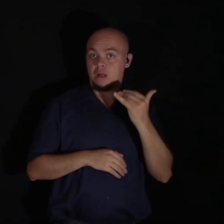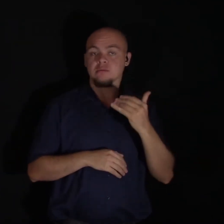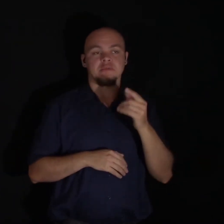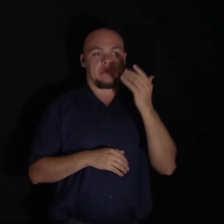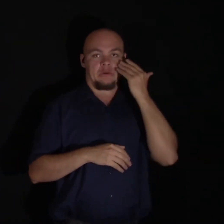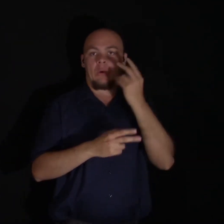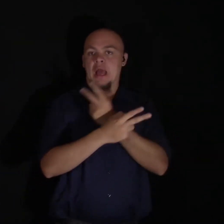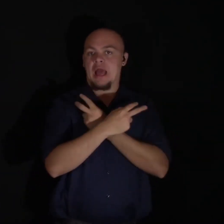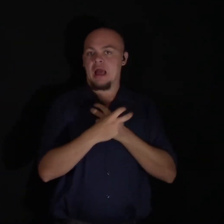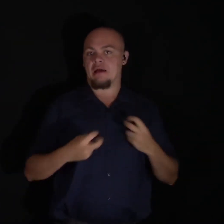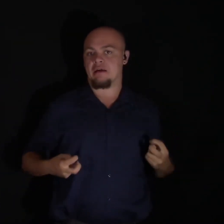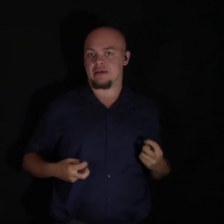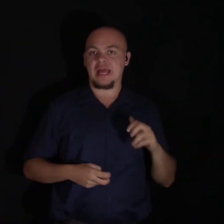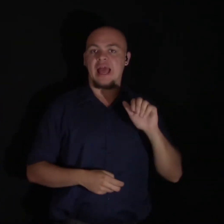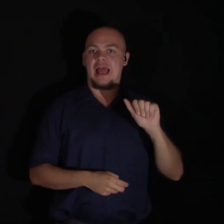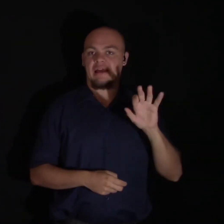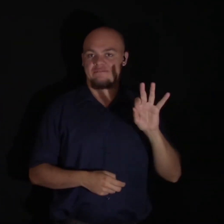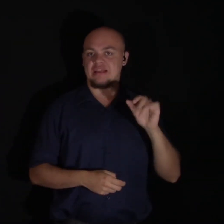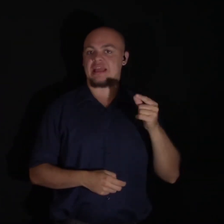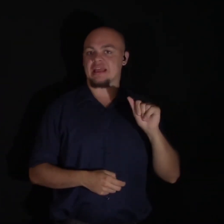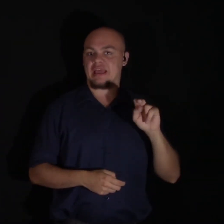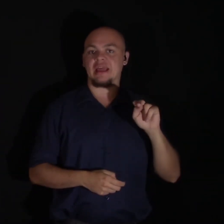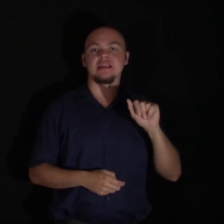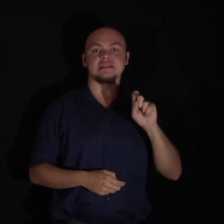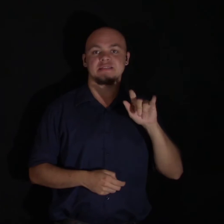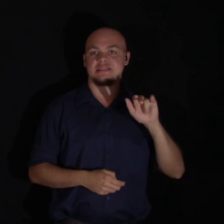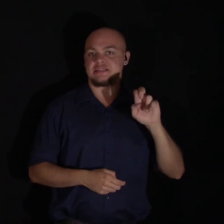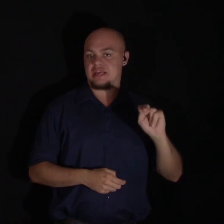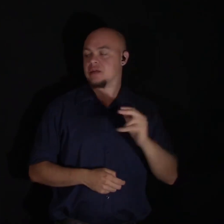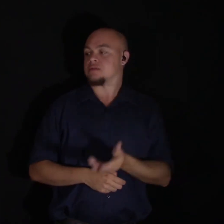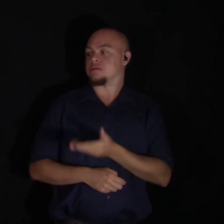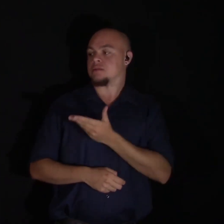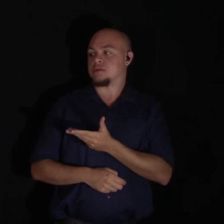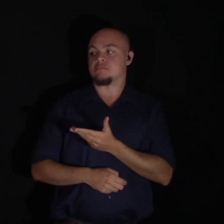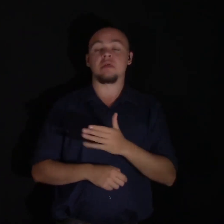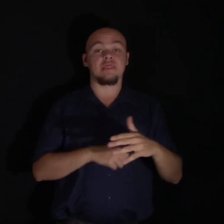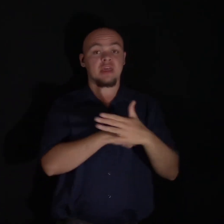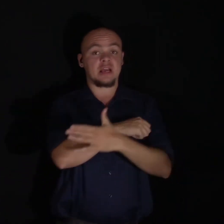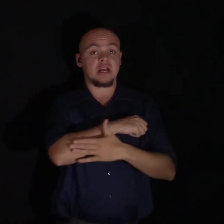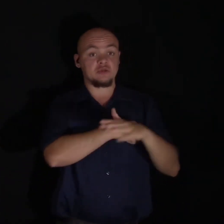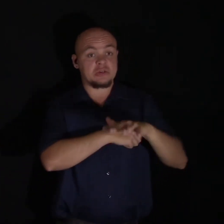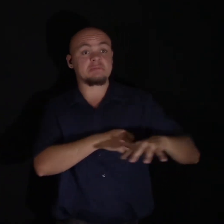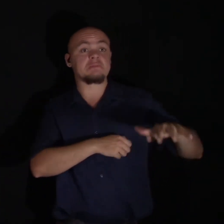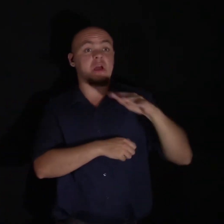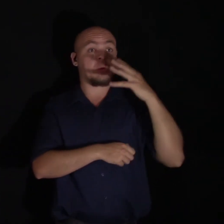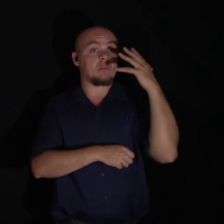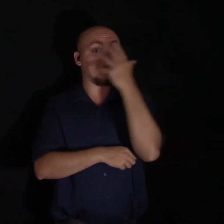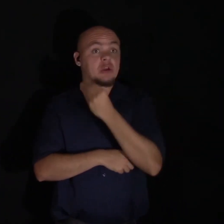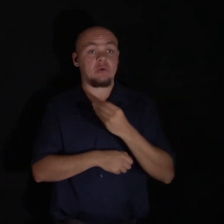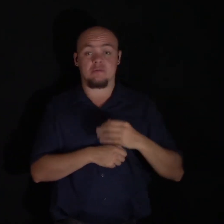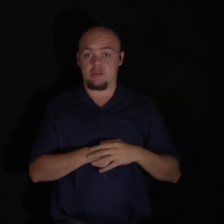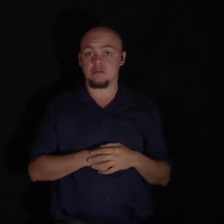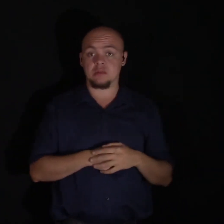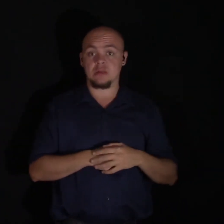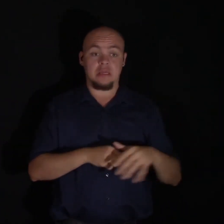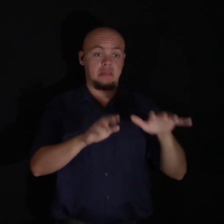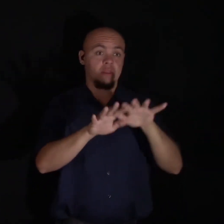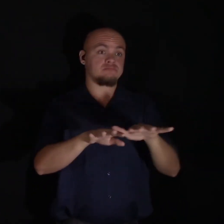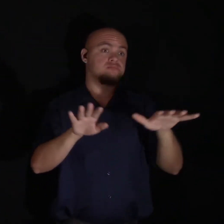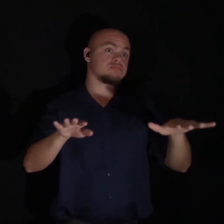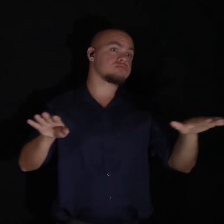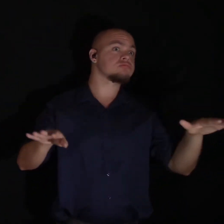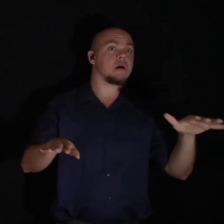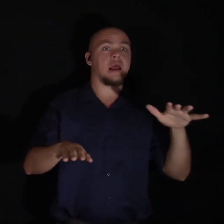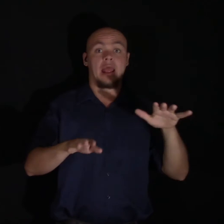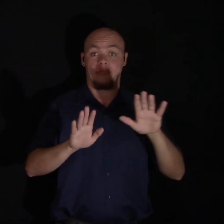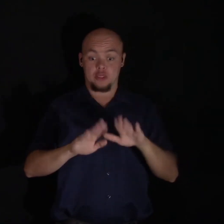Afghanistan. This is the Chagall Valley. Whether you know it or not, Afghanistan is a very beautiful country. And the only thing that's more beautiful than the terrain is the children that live